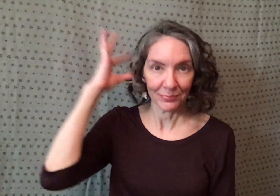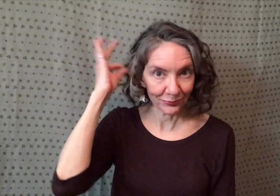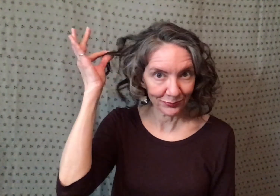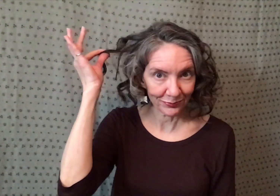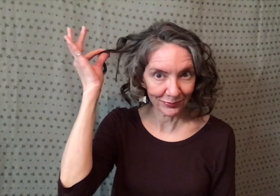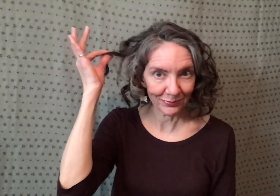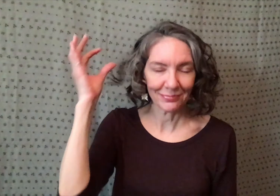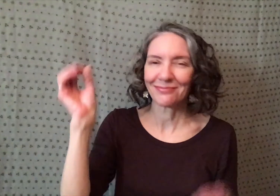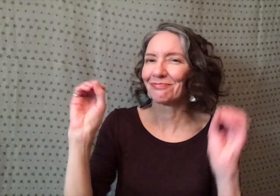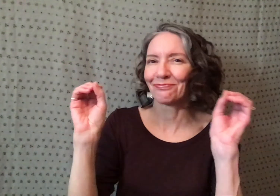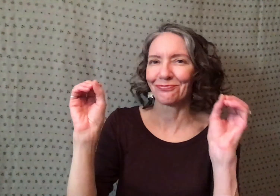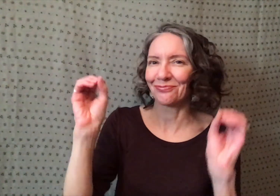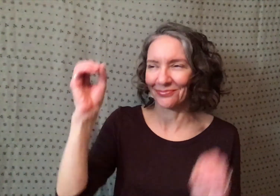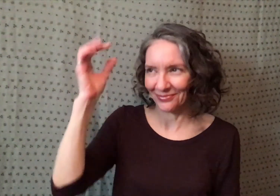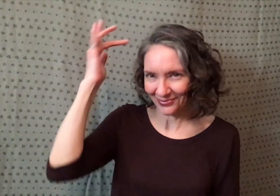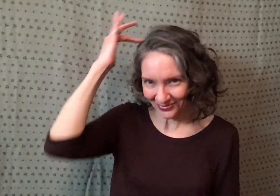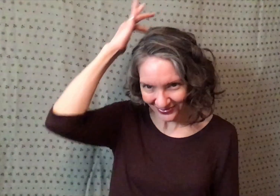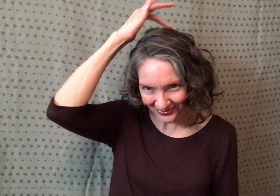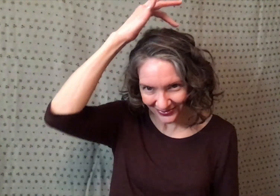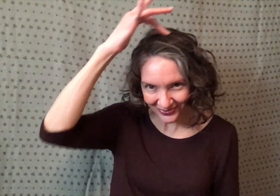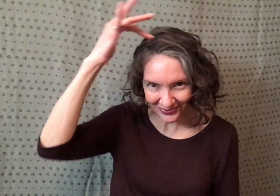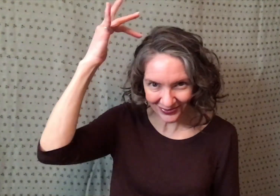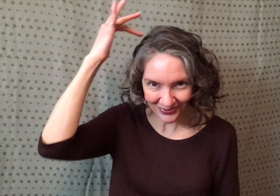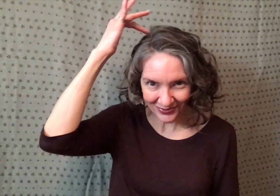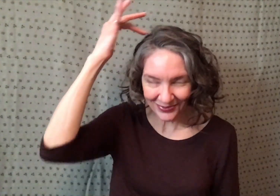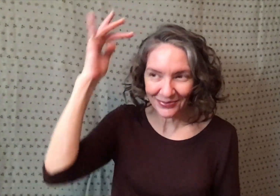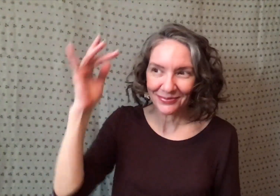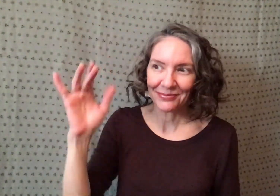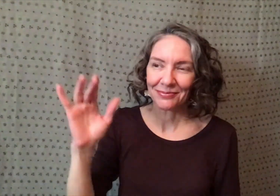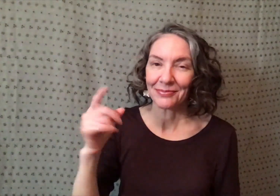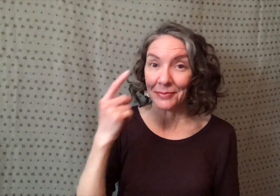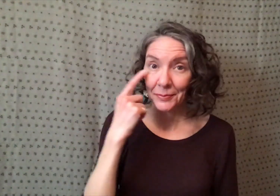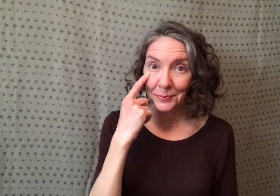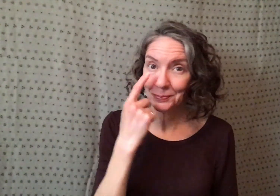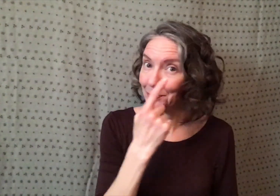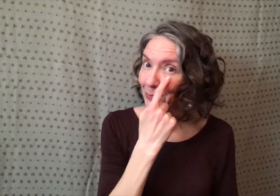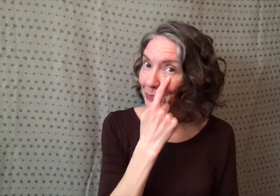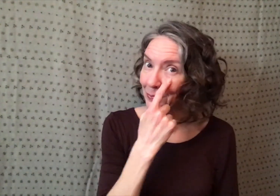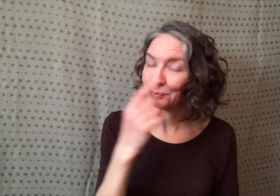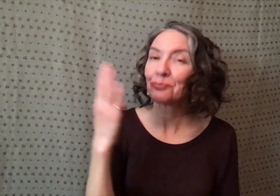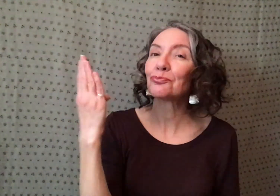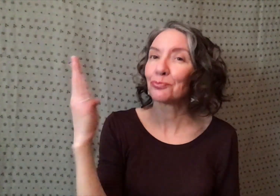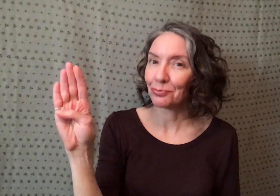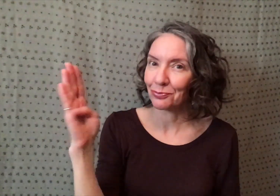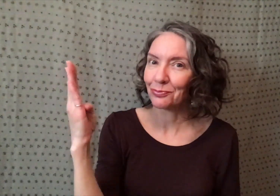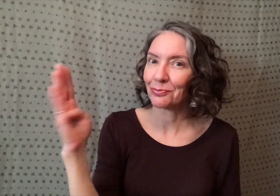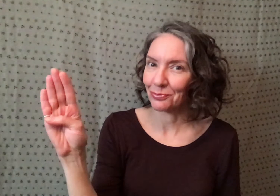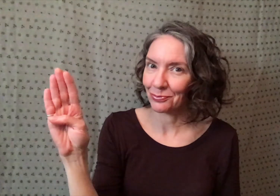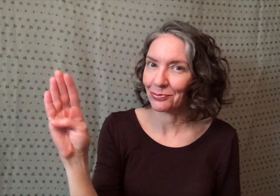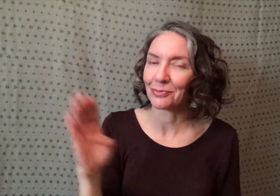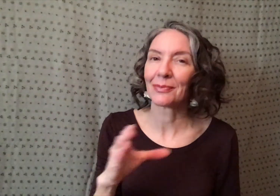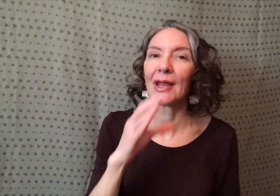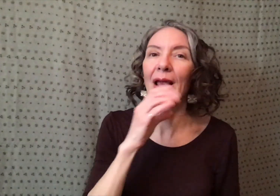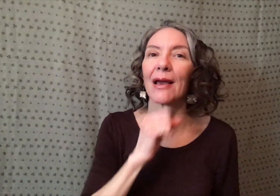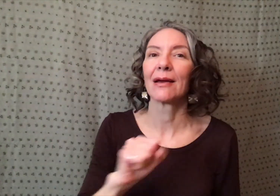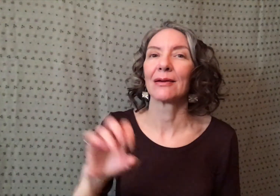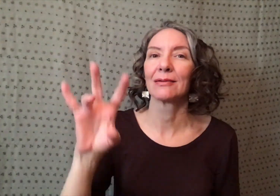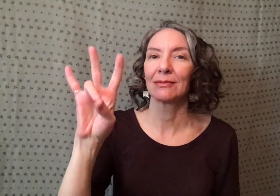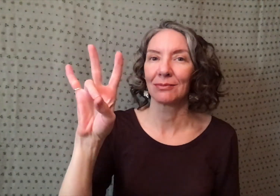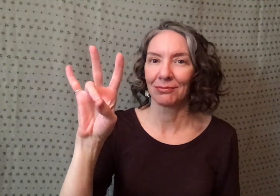he doesn't have any hair he's bald his eyes are blue and